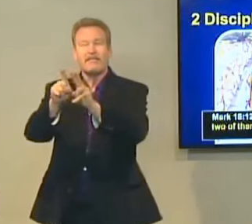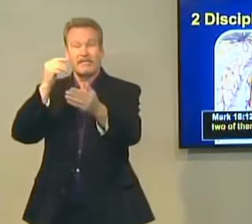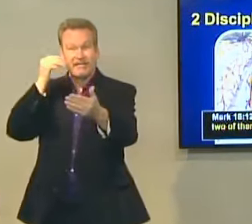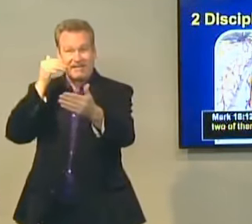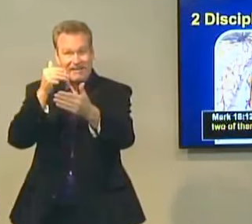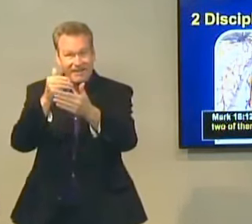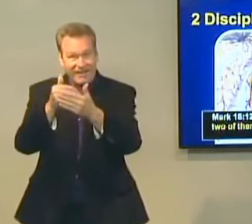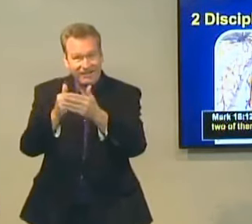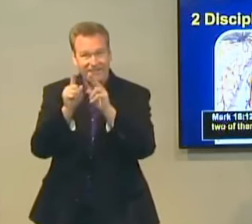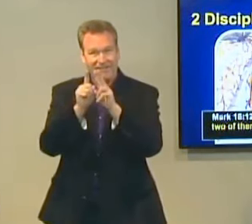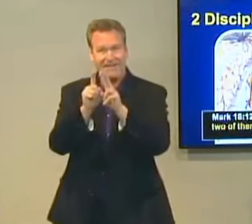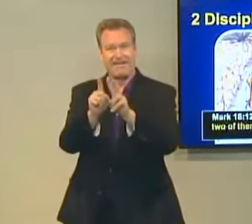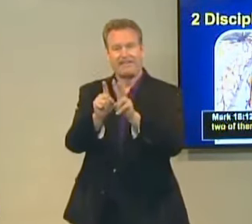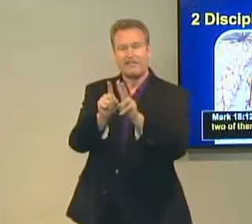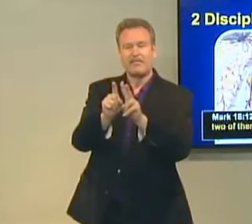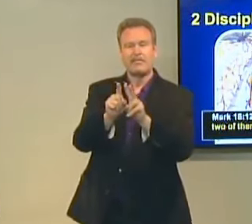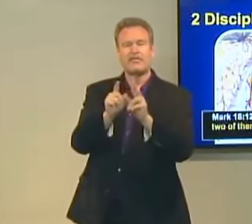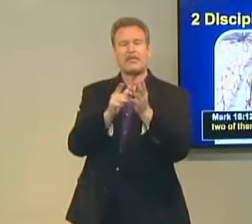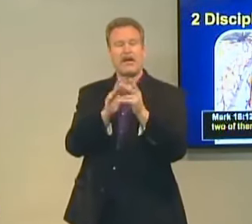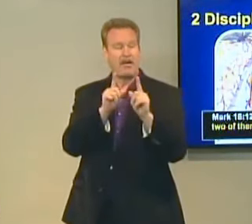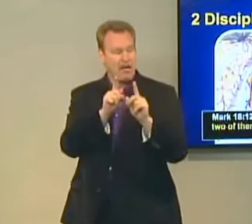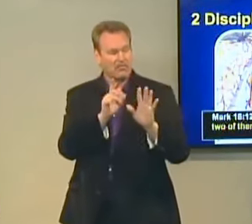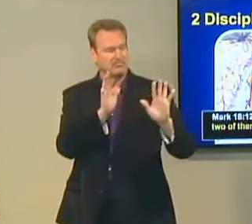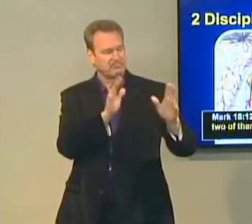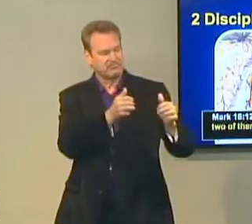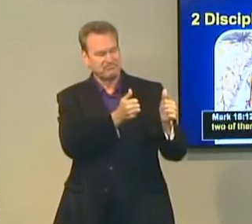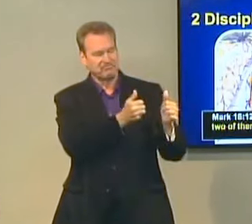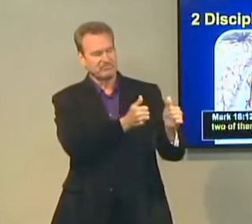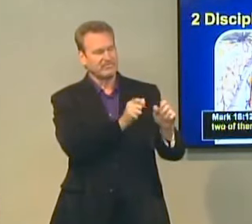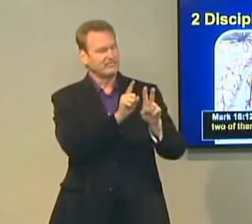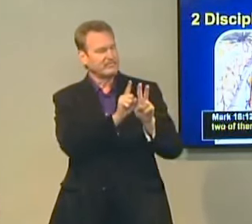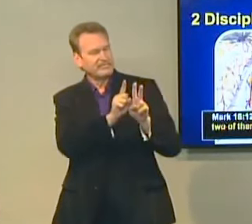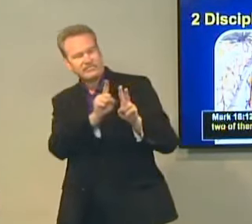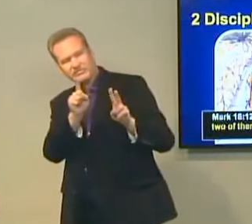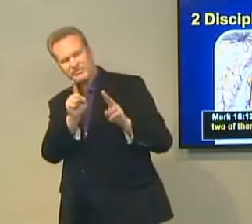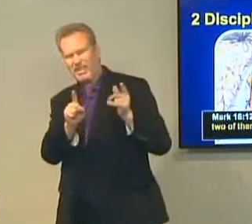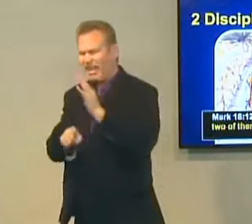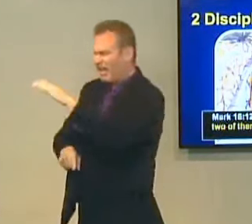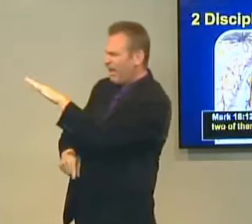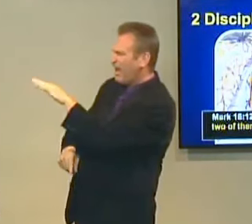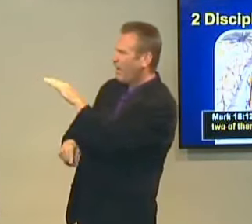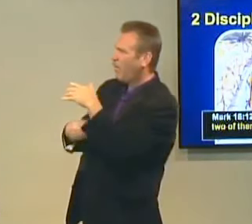all. Point to Jesus Christ. And so they're. Approaching their city. And they're. They're ready. To take leave.